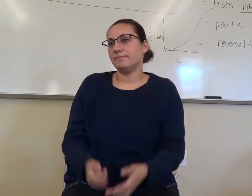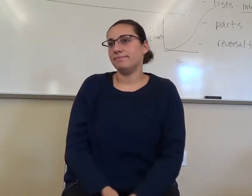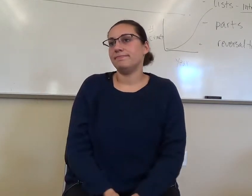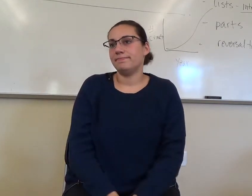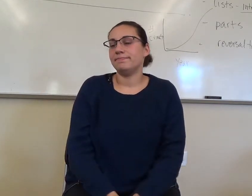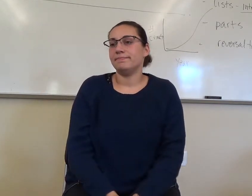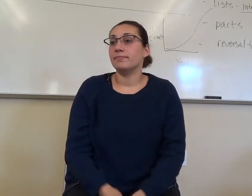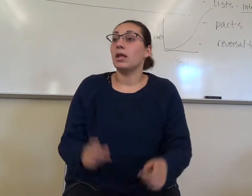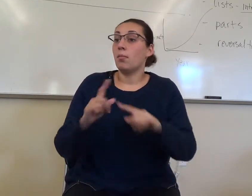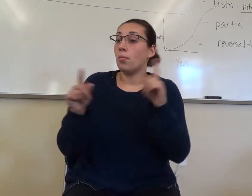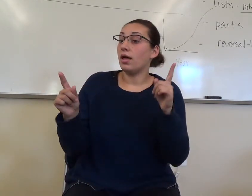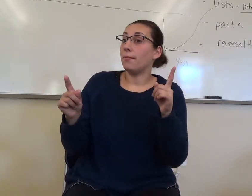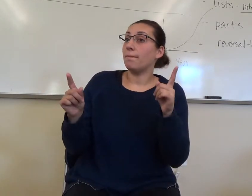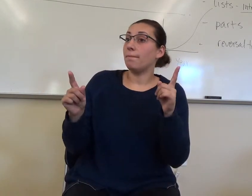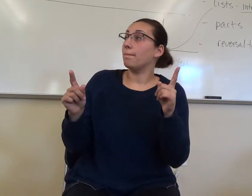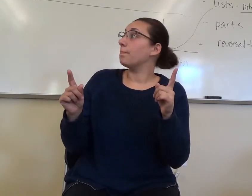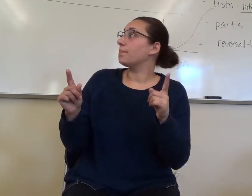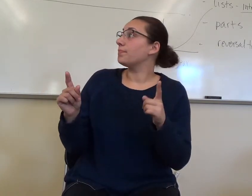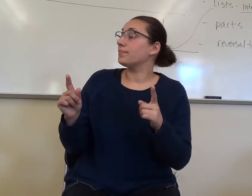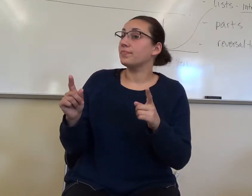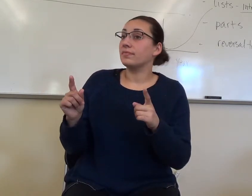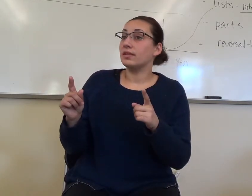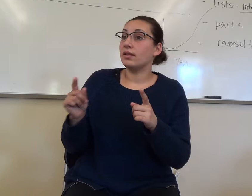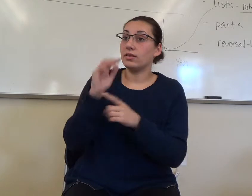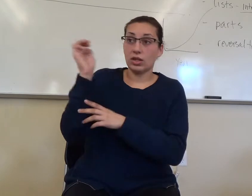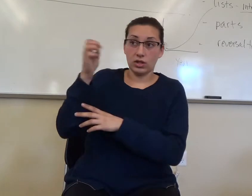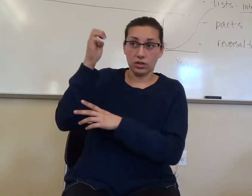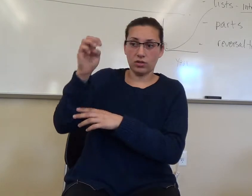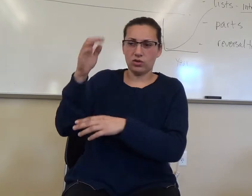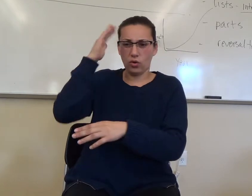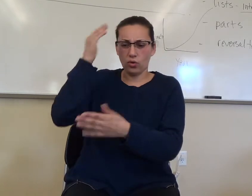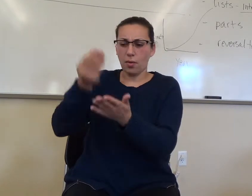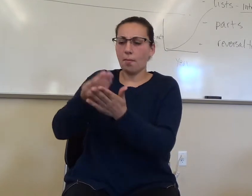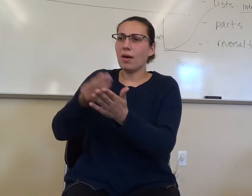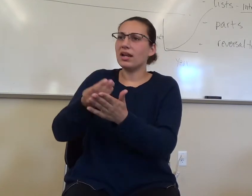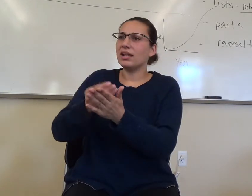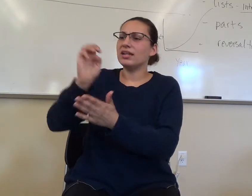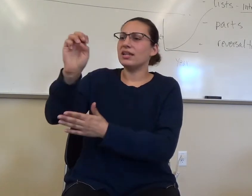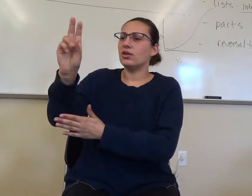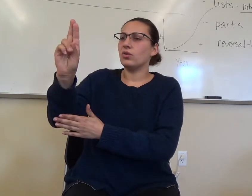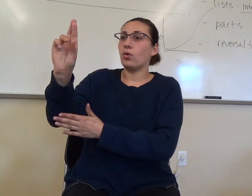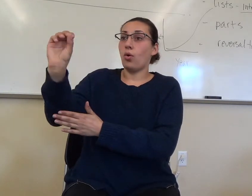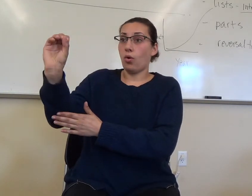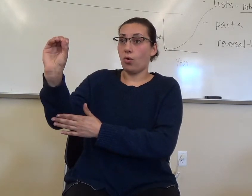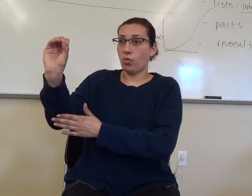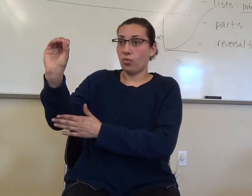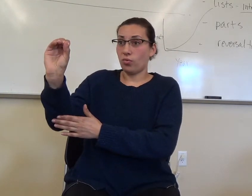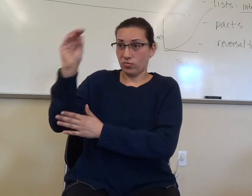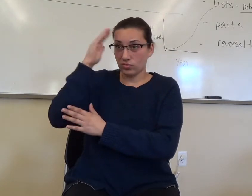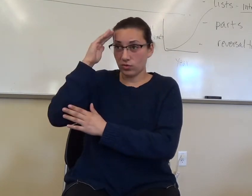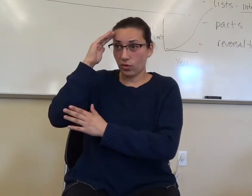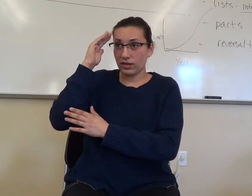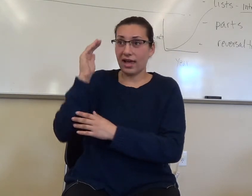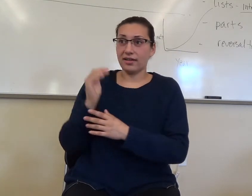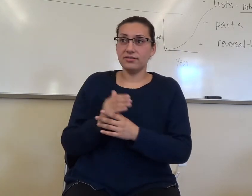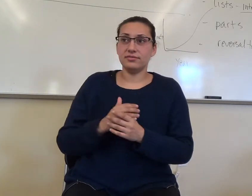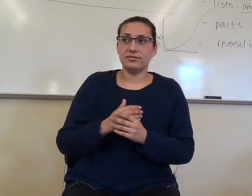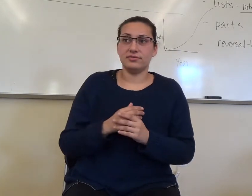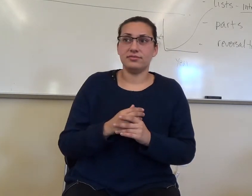And the idea of the euro, do people know what the euro is? Yeah,